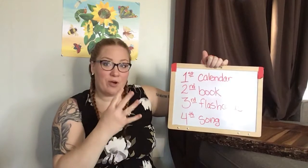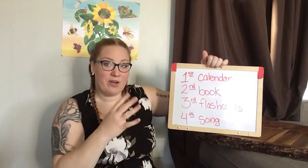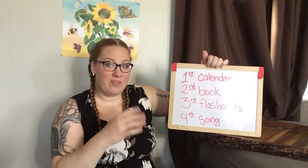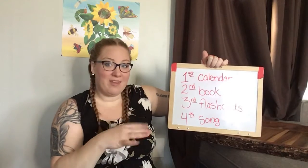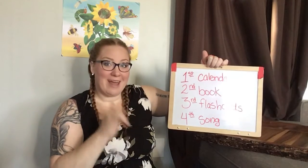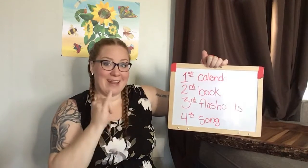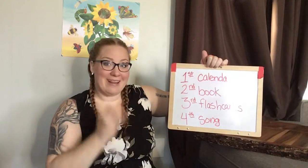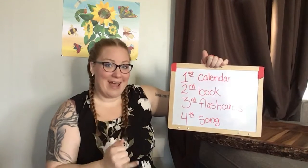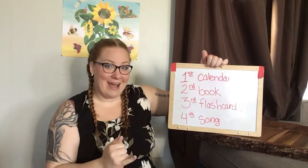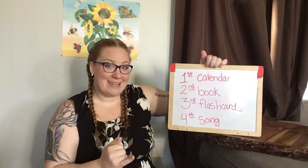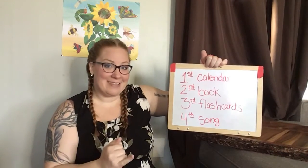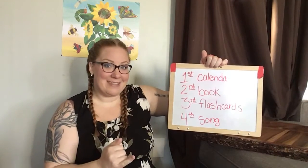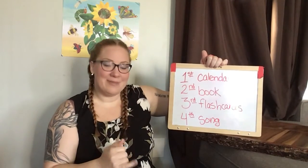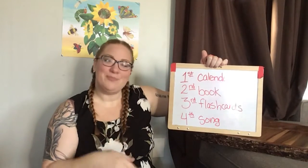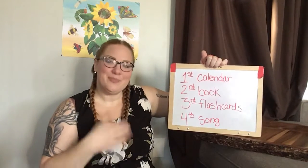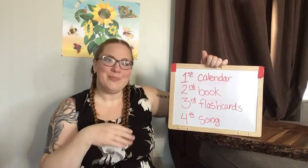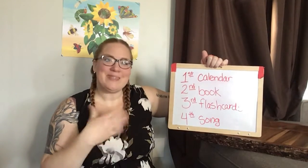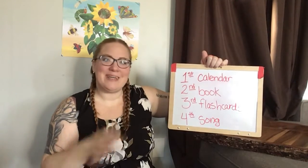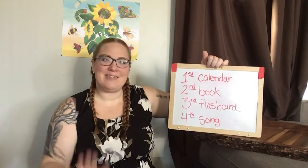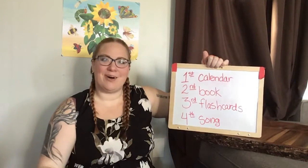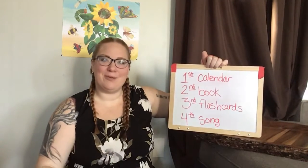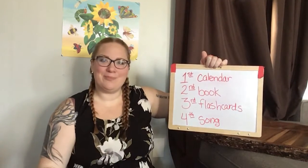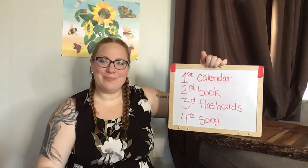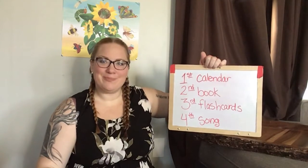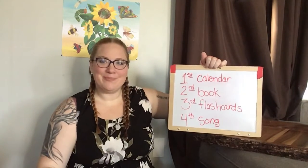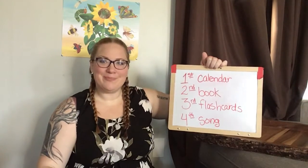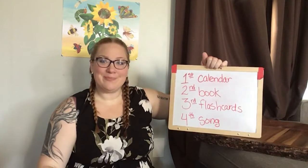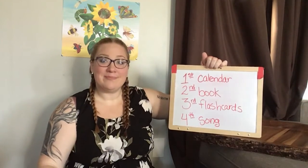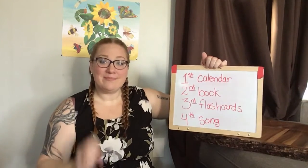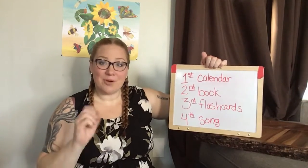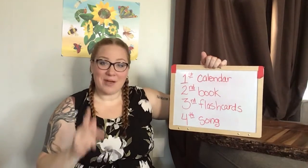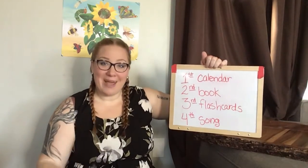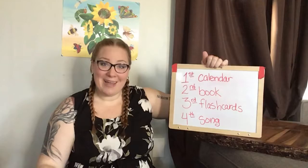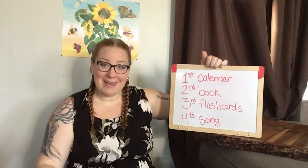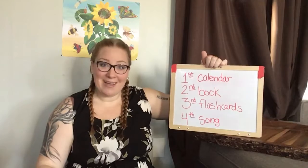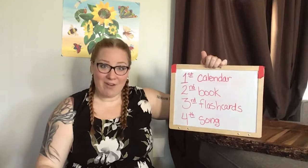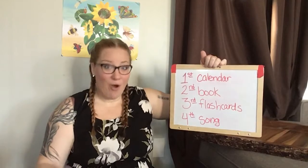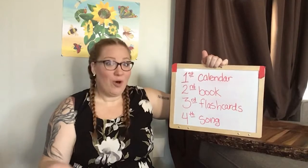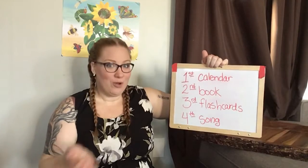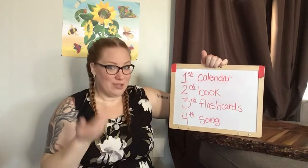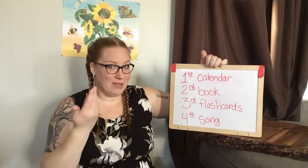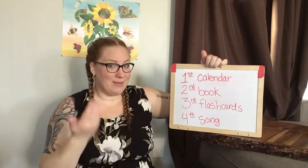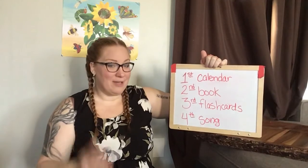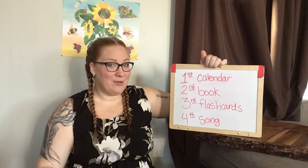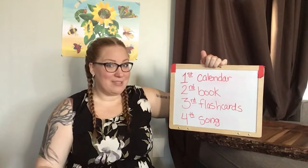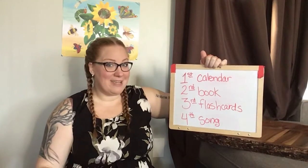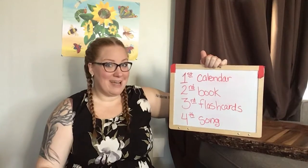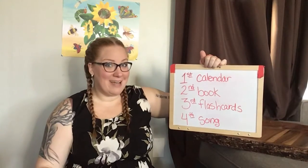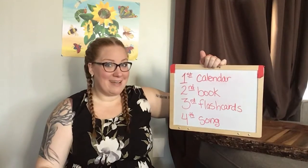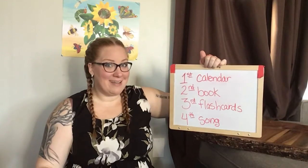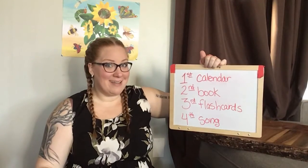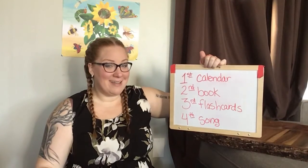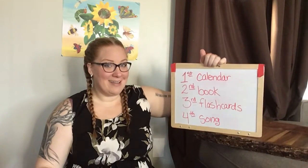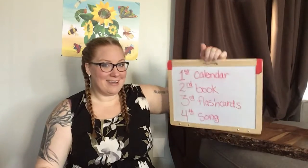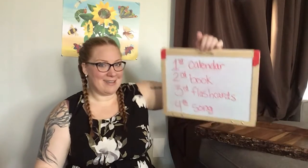Fourth and last, we'll sing a song. Okay? Something new today.